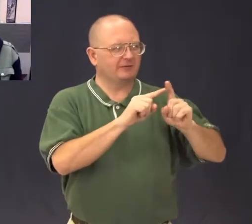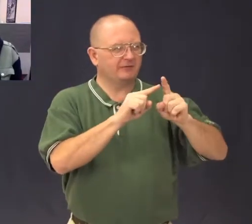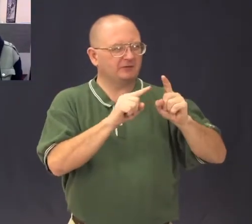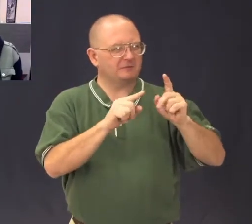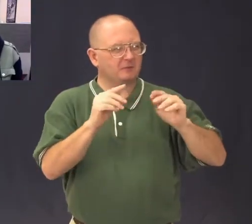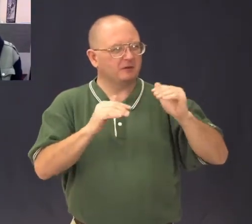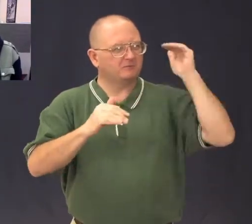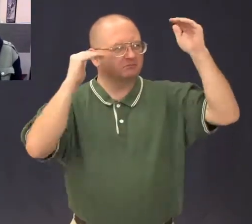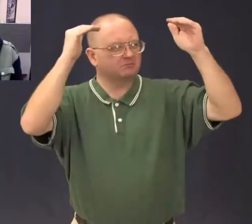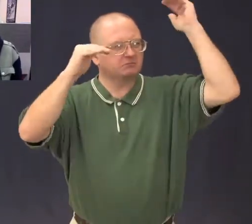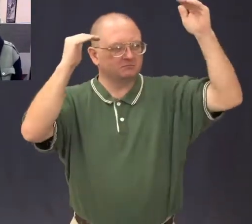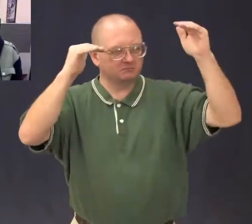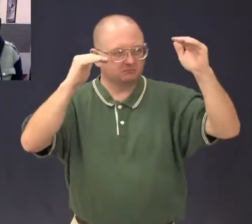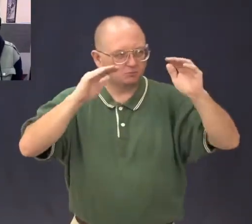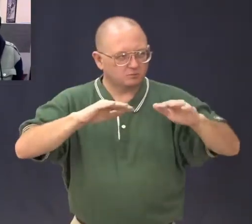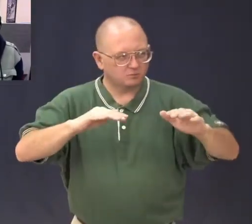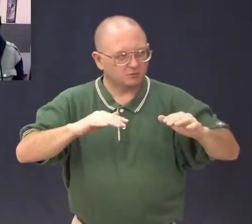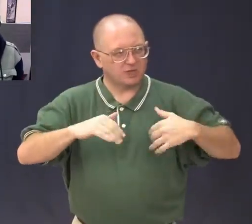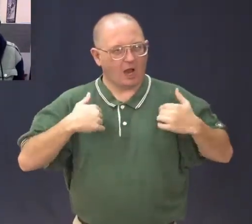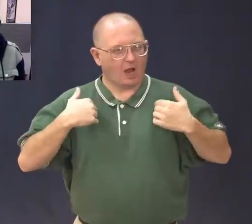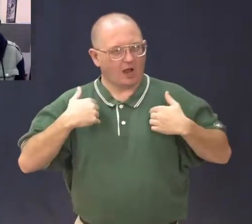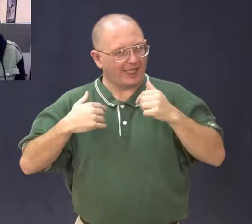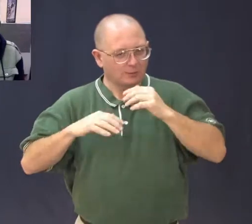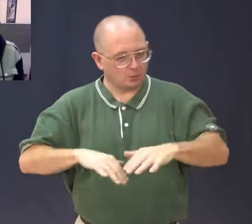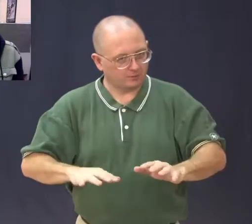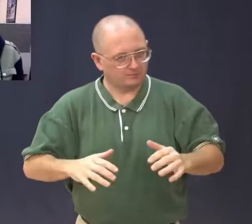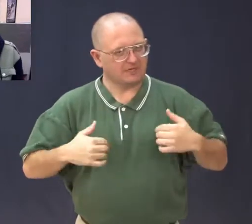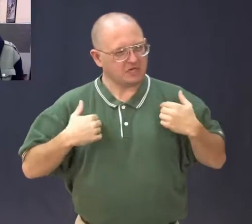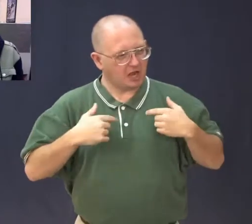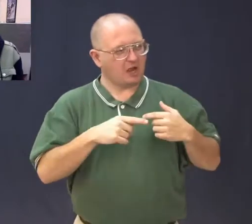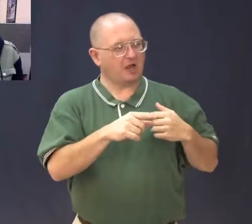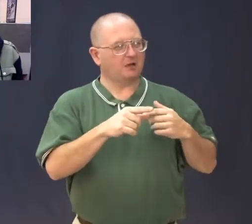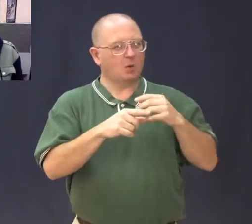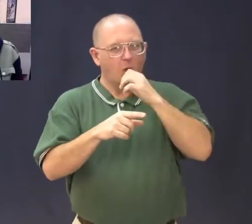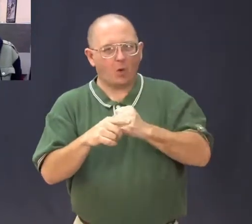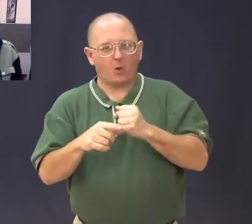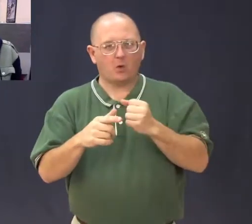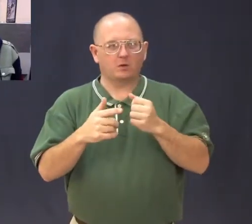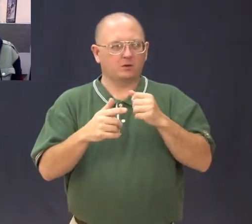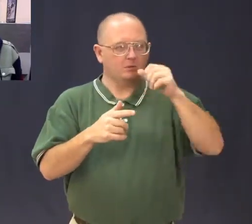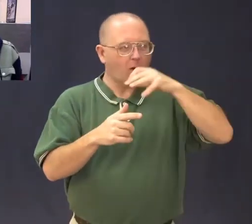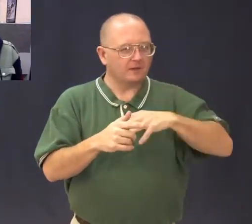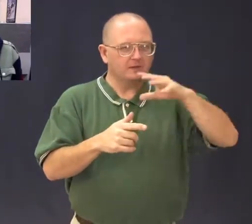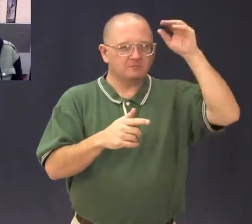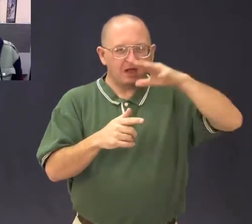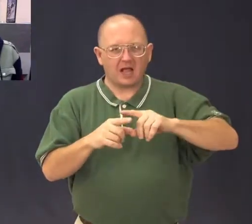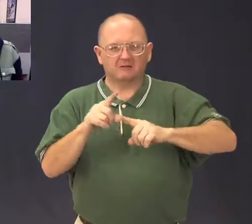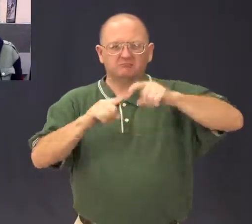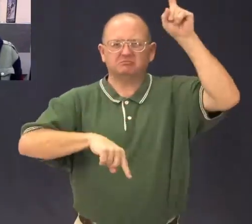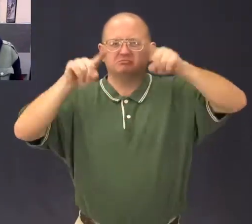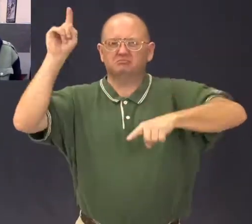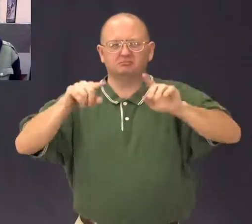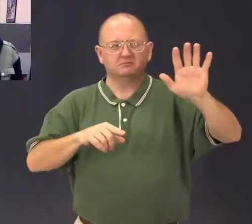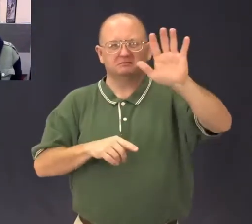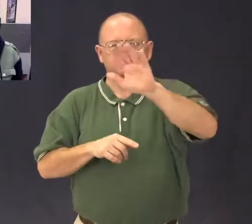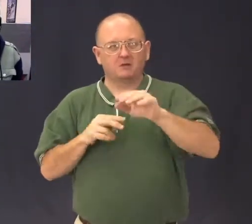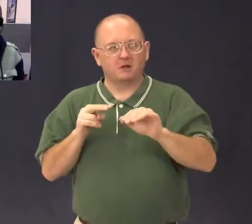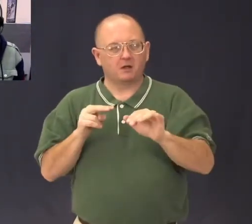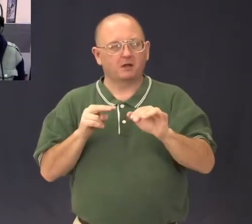and I would meet with an interpreter for my meetings. I was kind of expecting a lot of people to have the same situation as I did, but there were